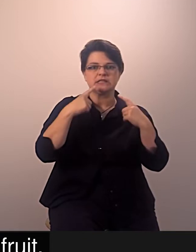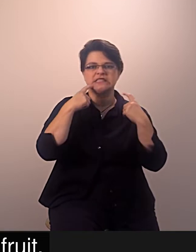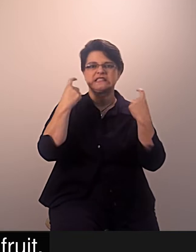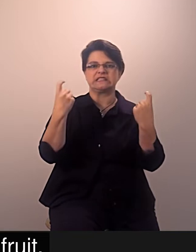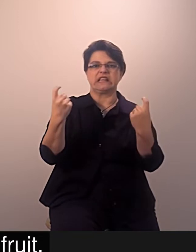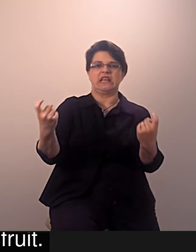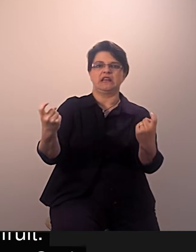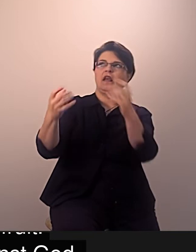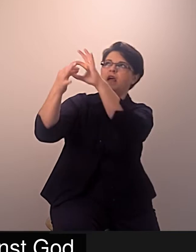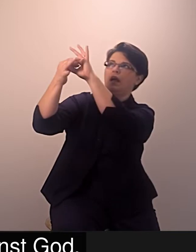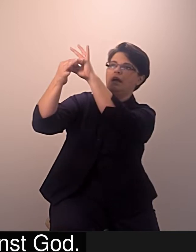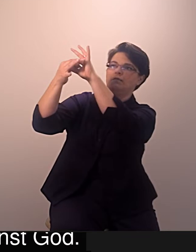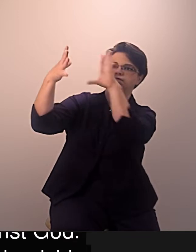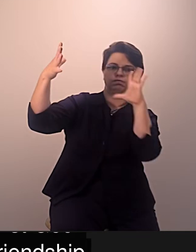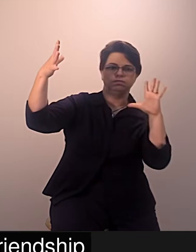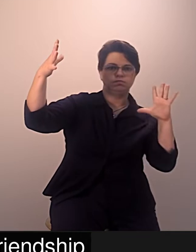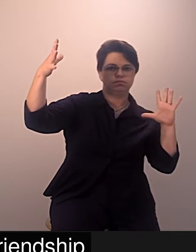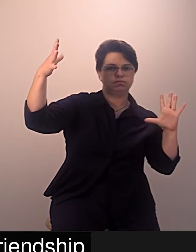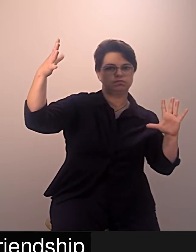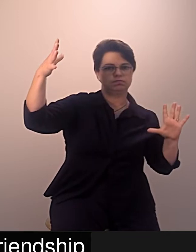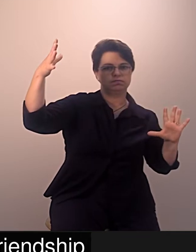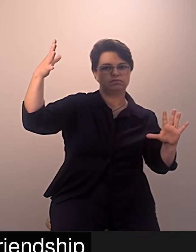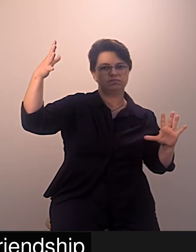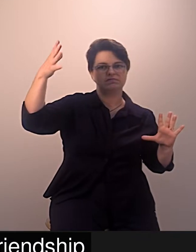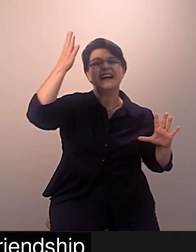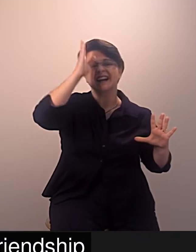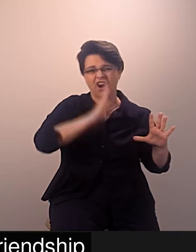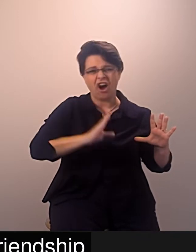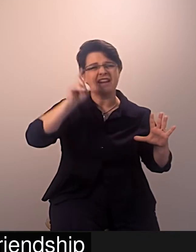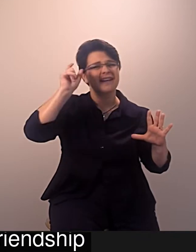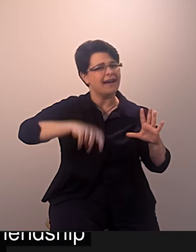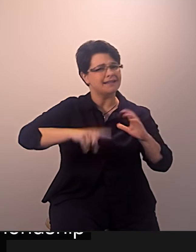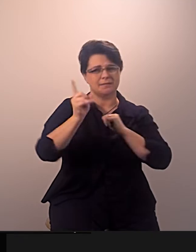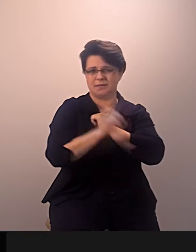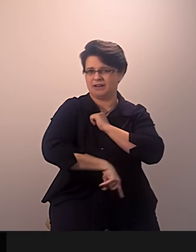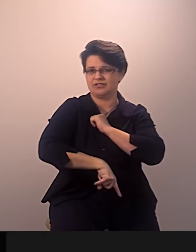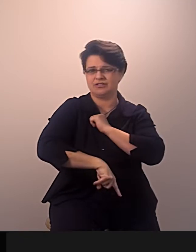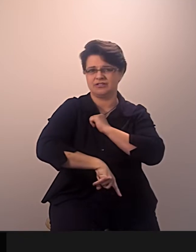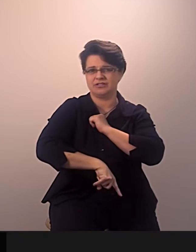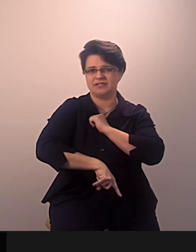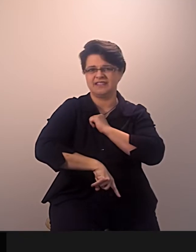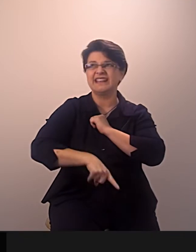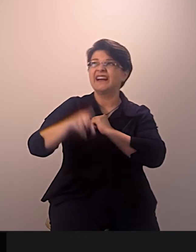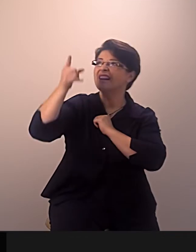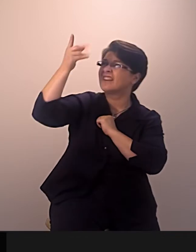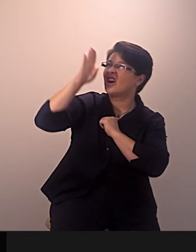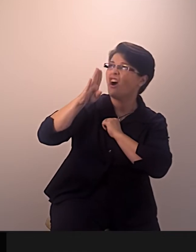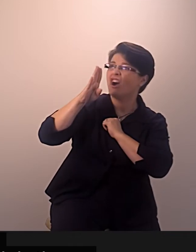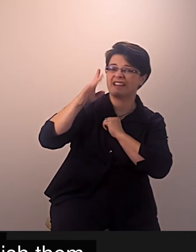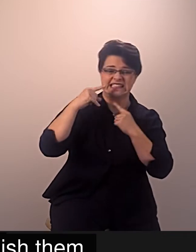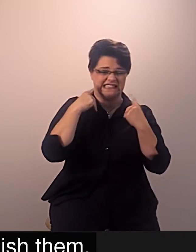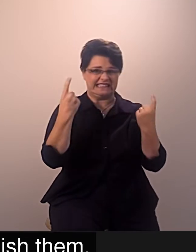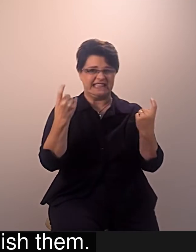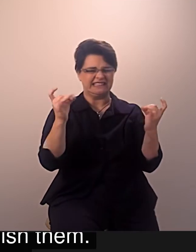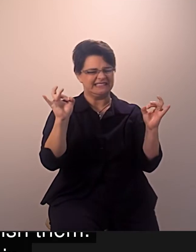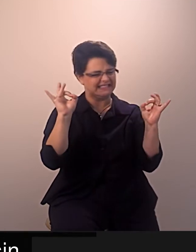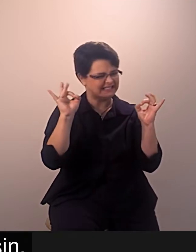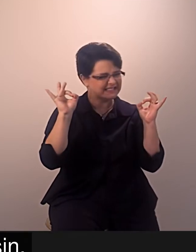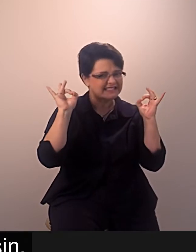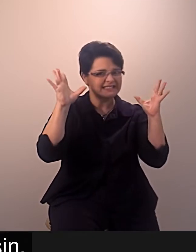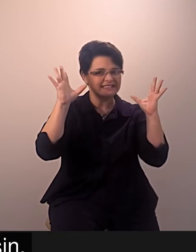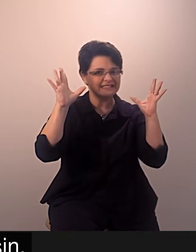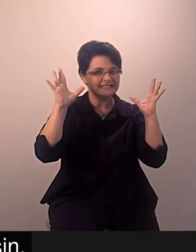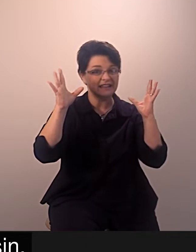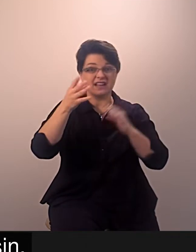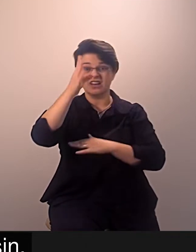They broke their friendship with Him, and He had to punish them. God hates sin. He sent them out of